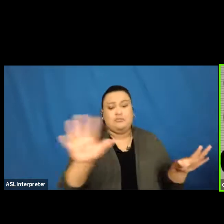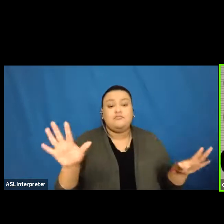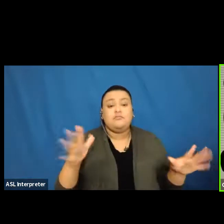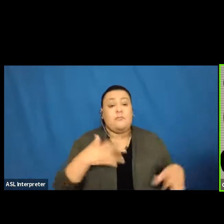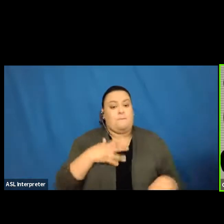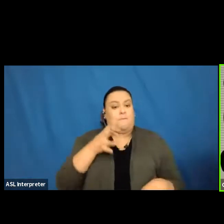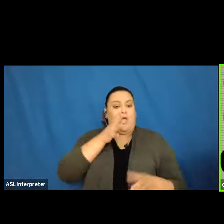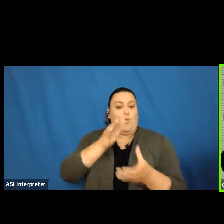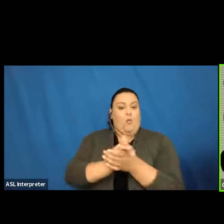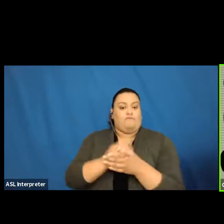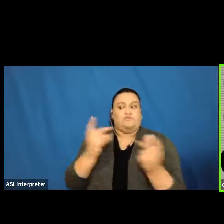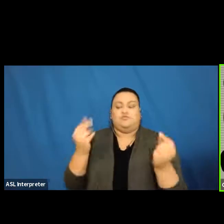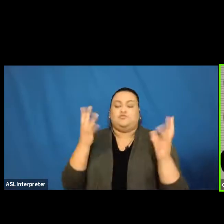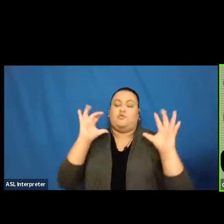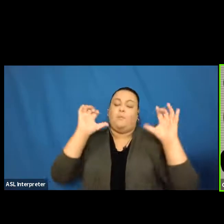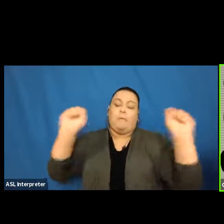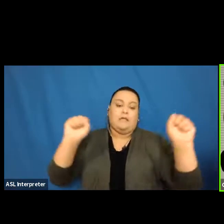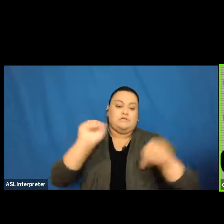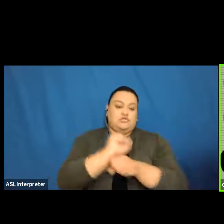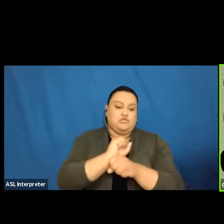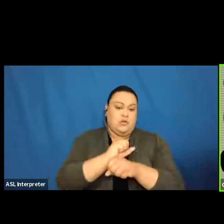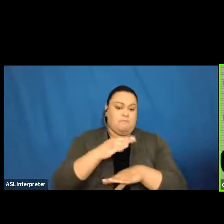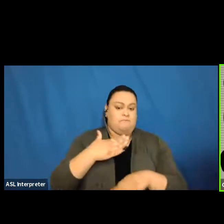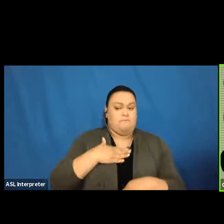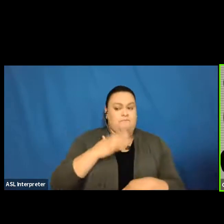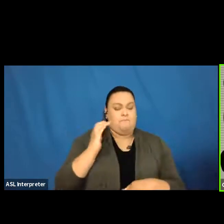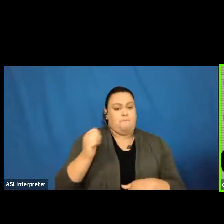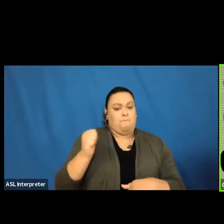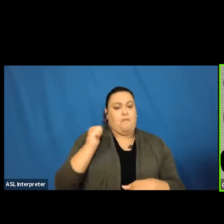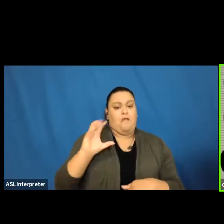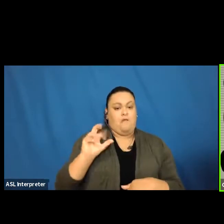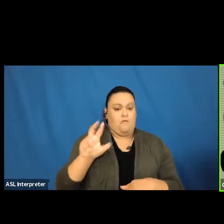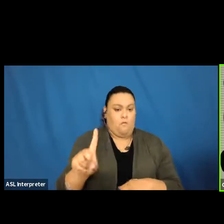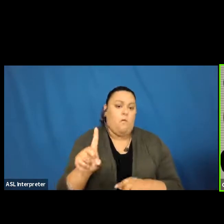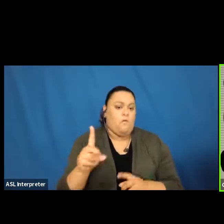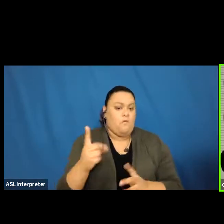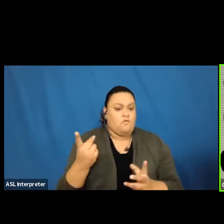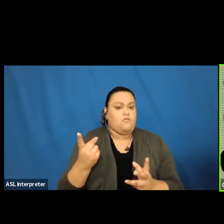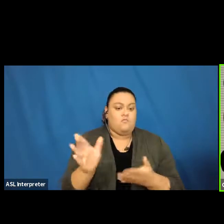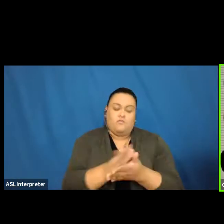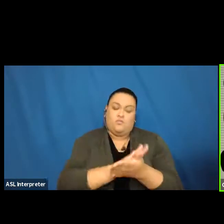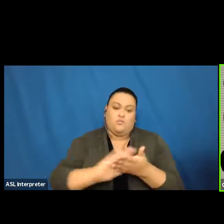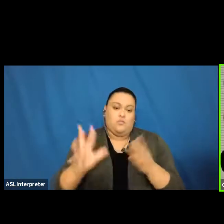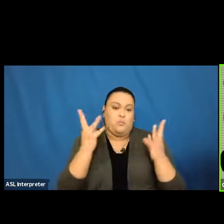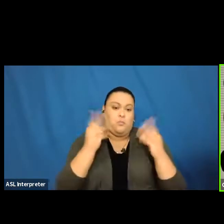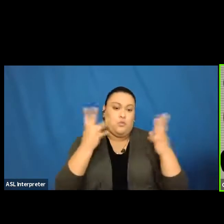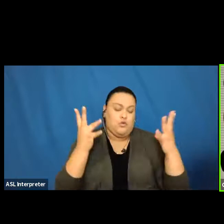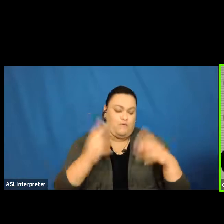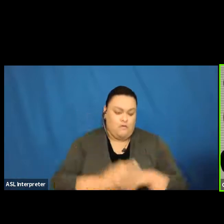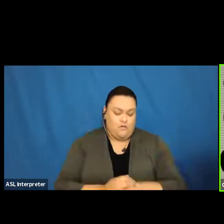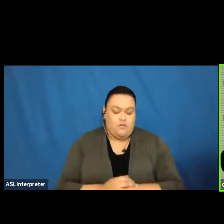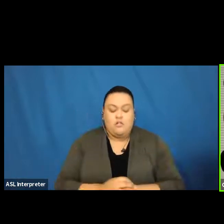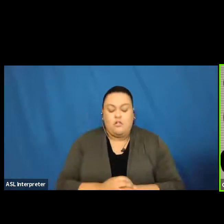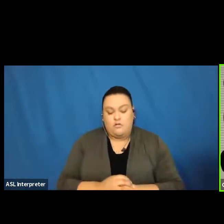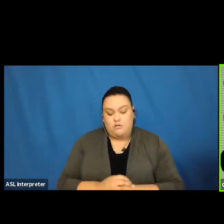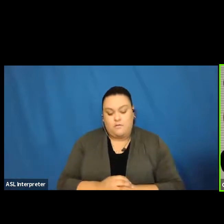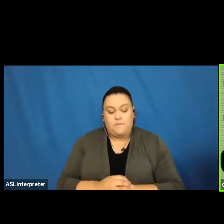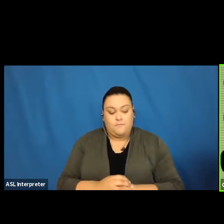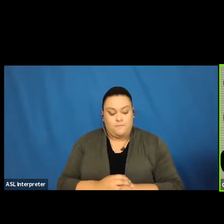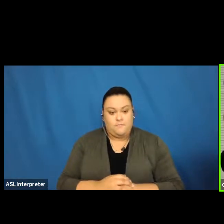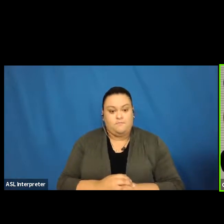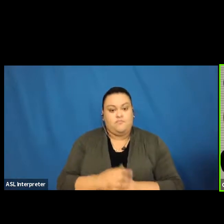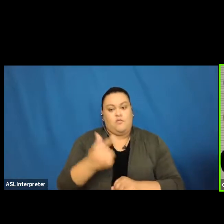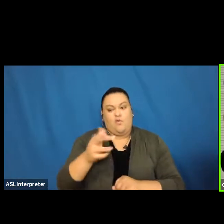job on our backyard. You should see the kind of backyard we've got. It's a beautiful, beautiful,